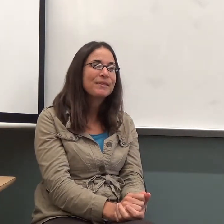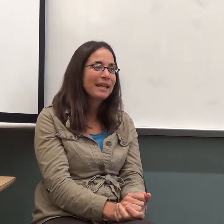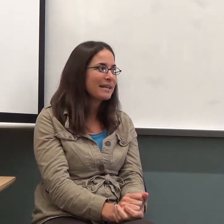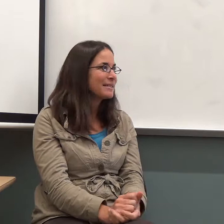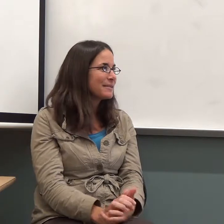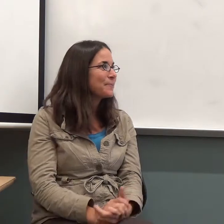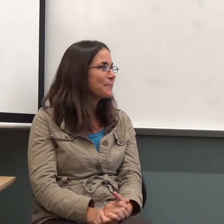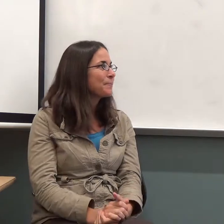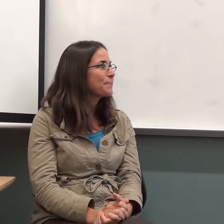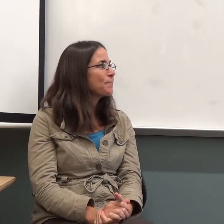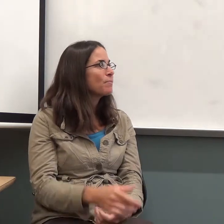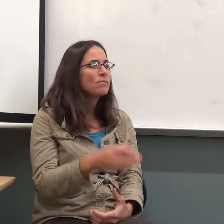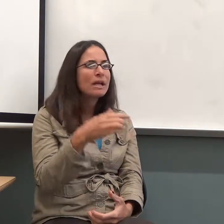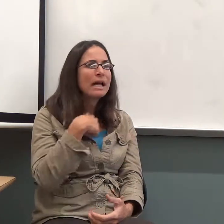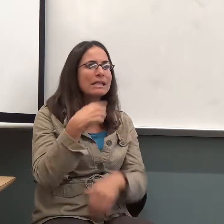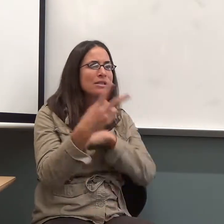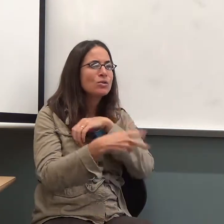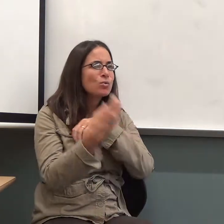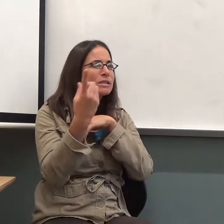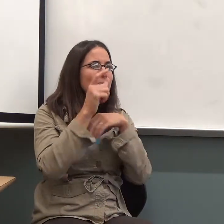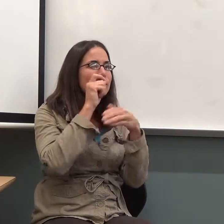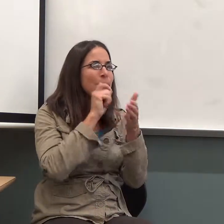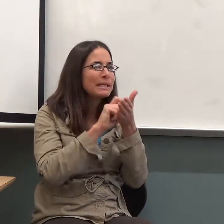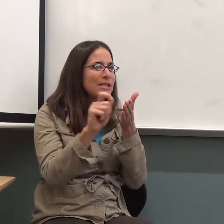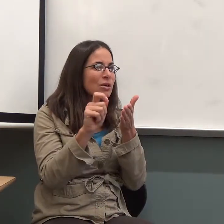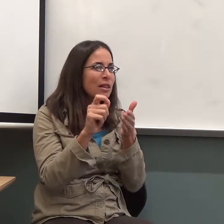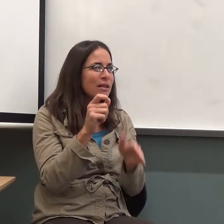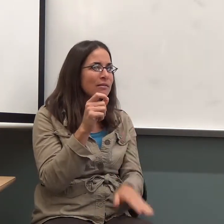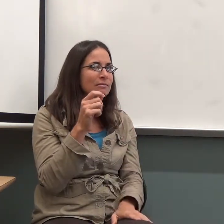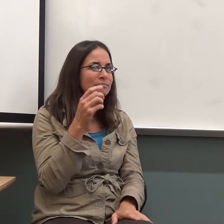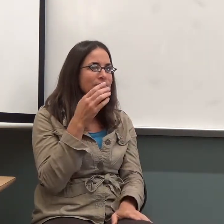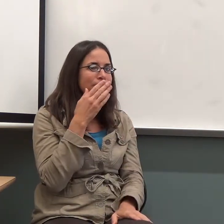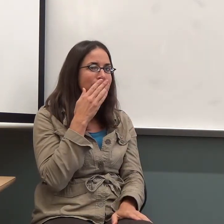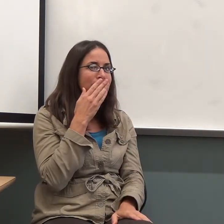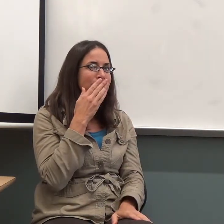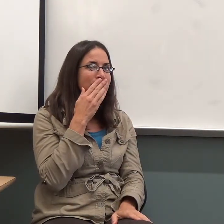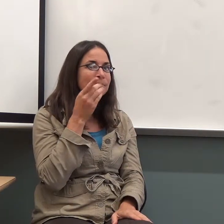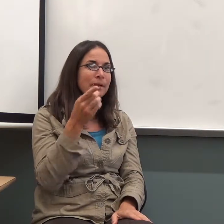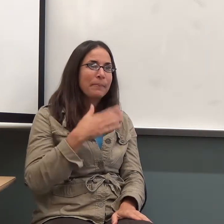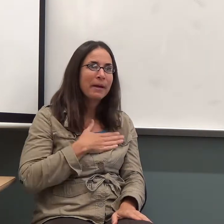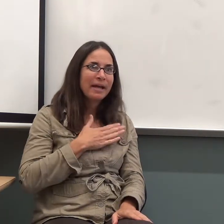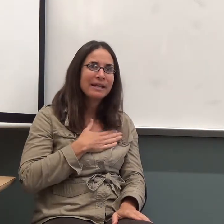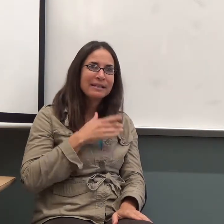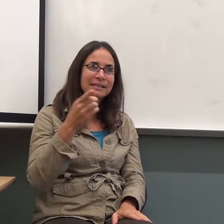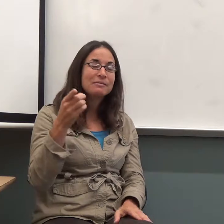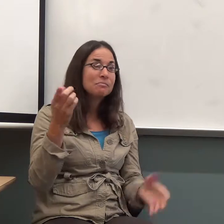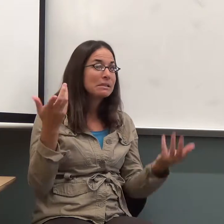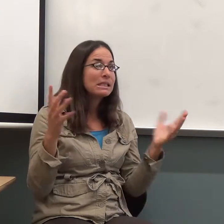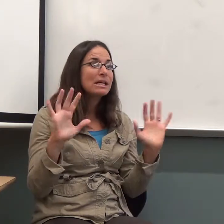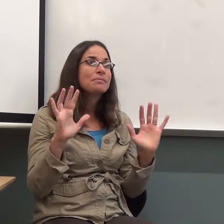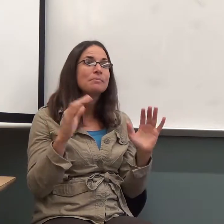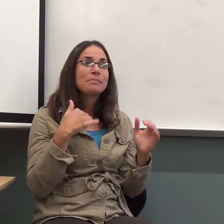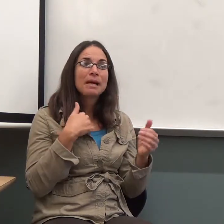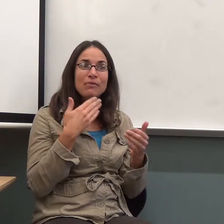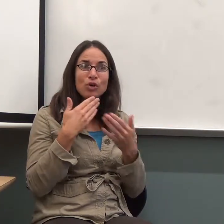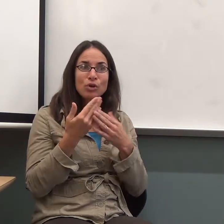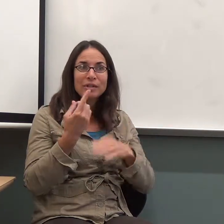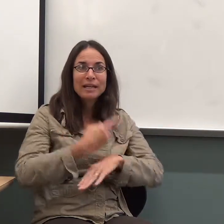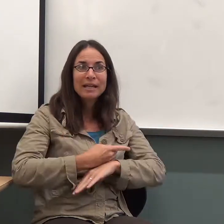Thanks. Whose pencil is this? Yours? That's it, guys. You're good to go. Have a good day. I'll see you guys on